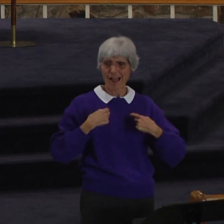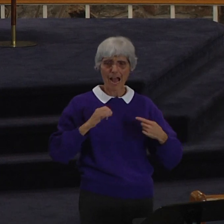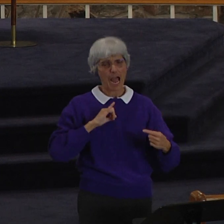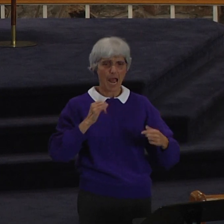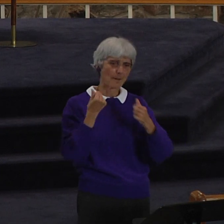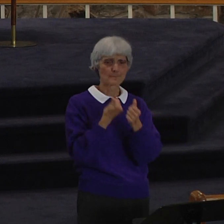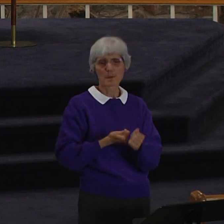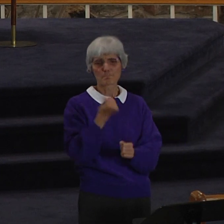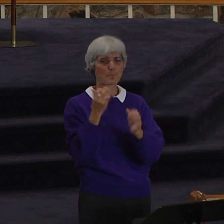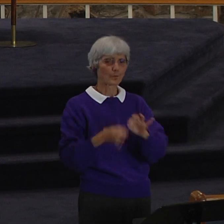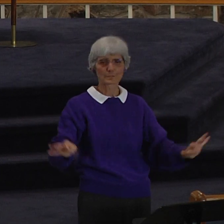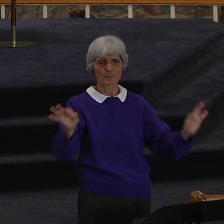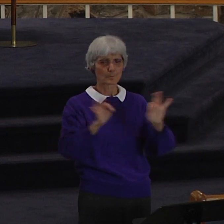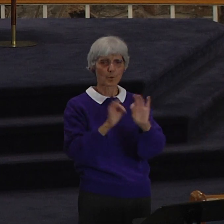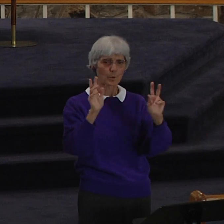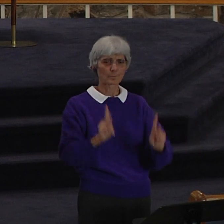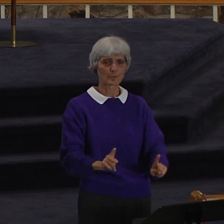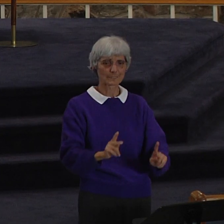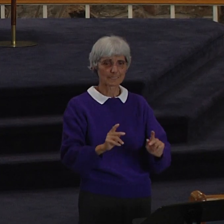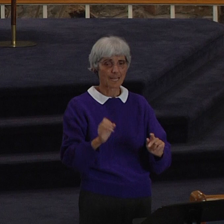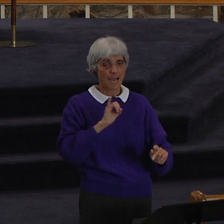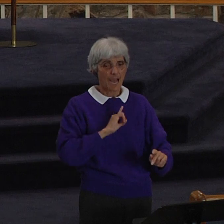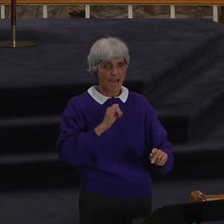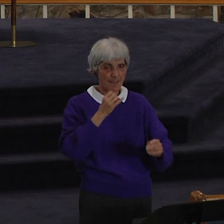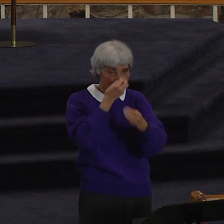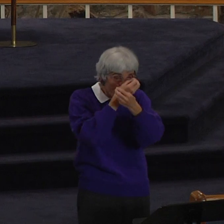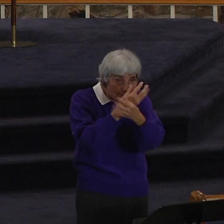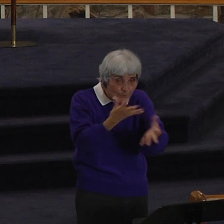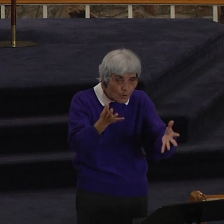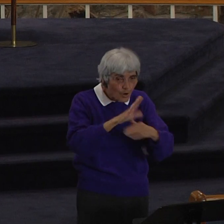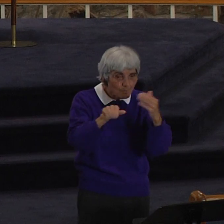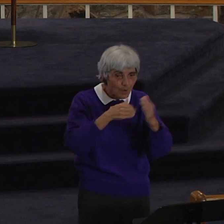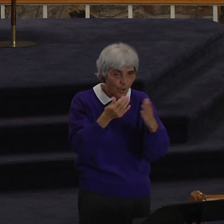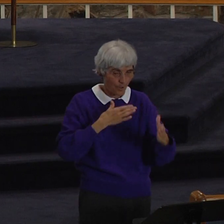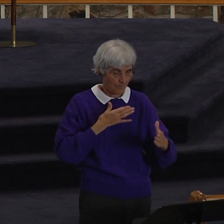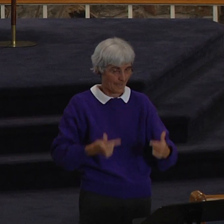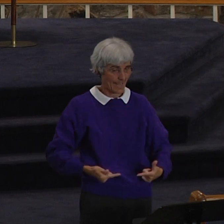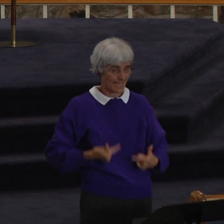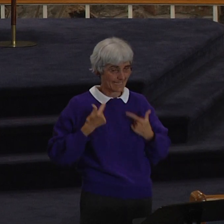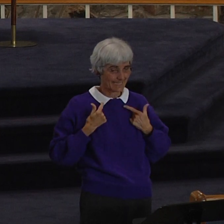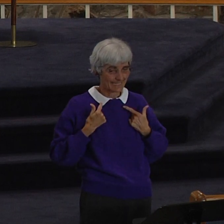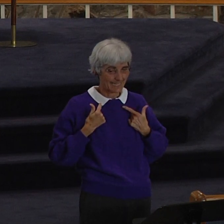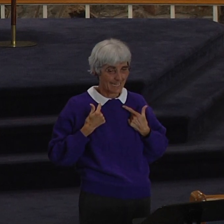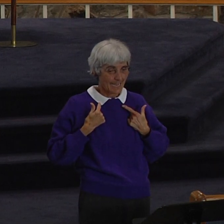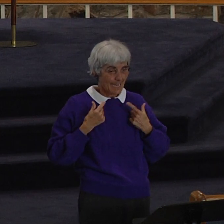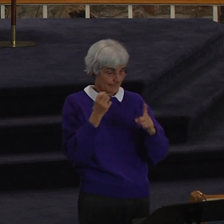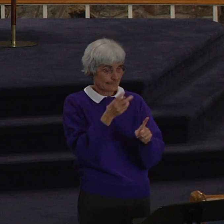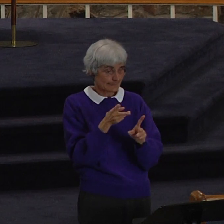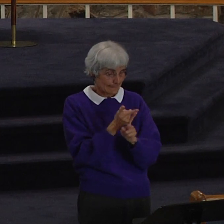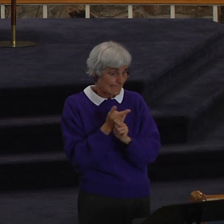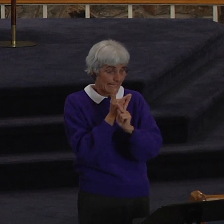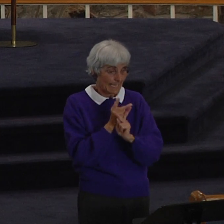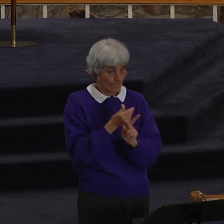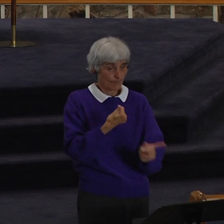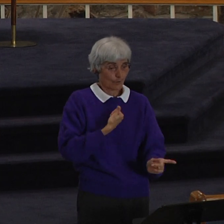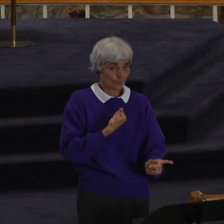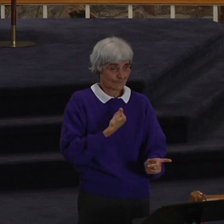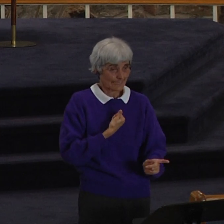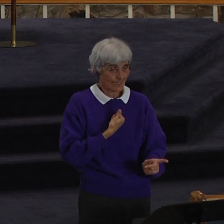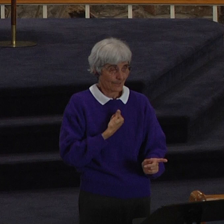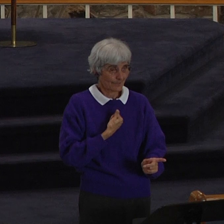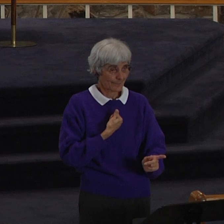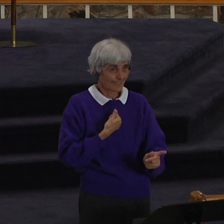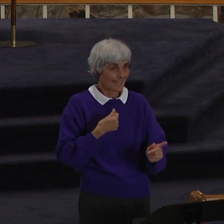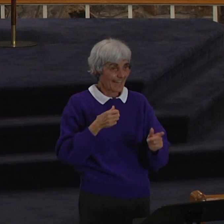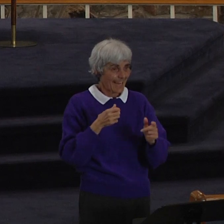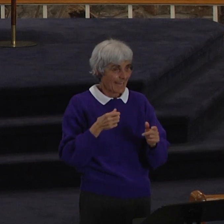the most important. I've been told that all my life. Look out for number one. And